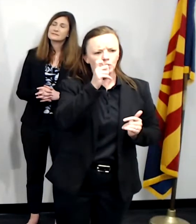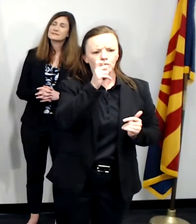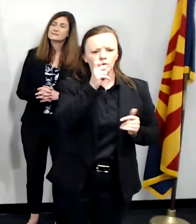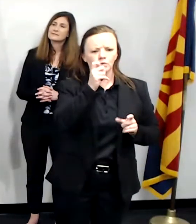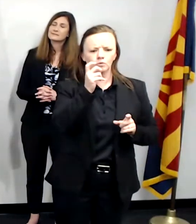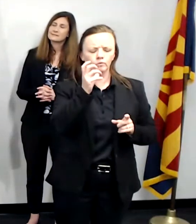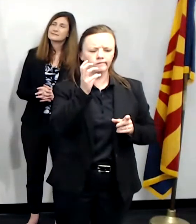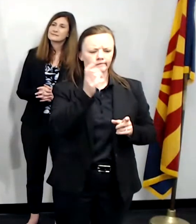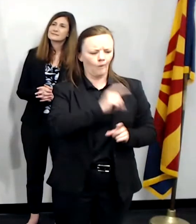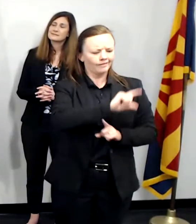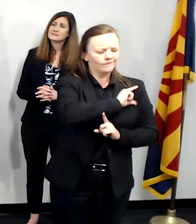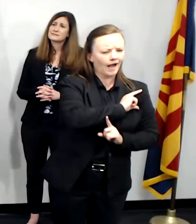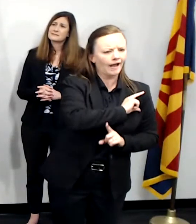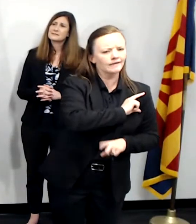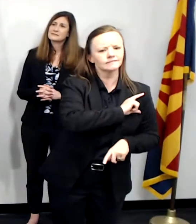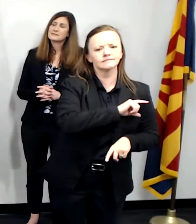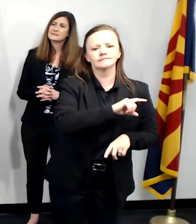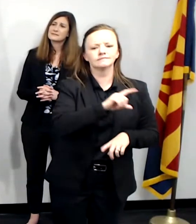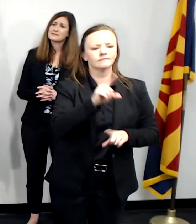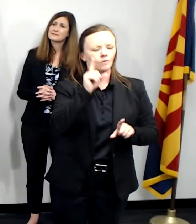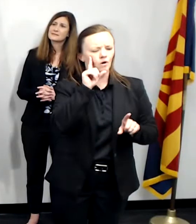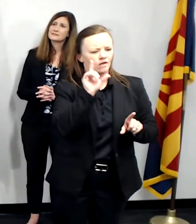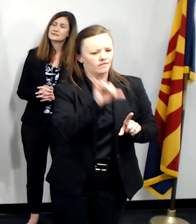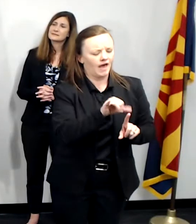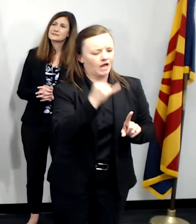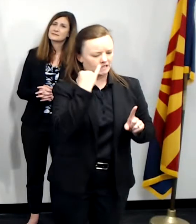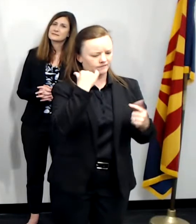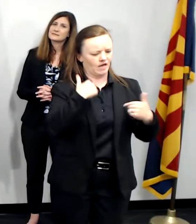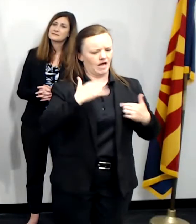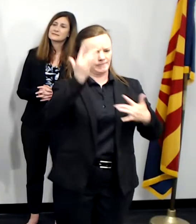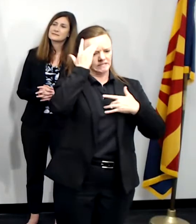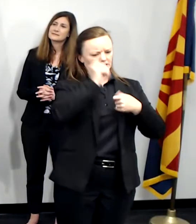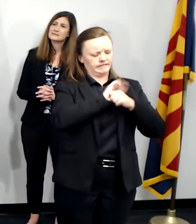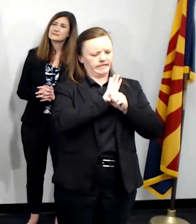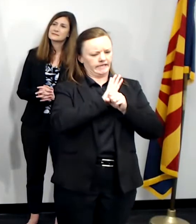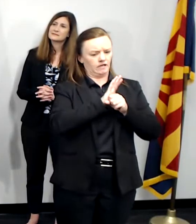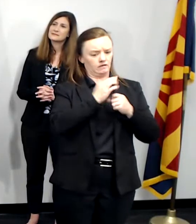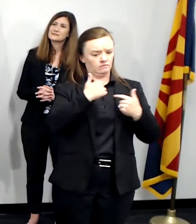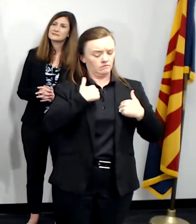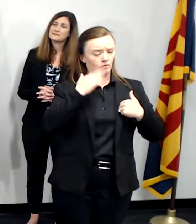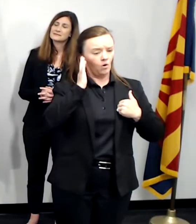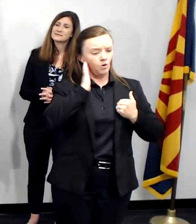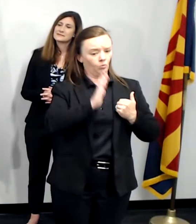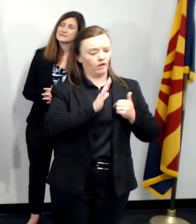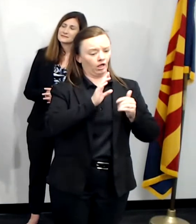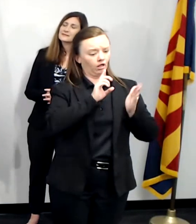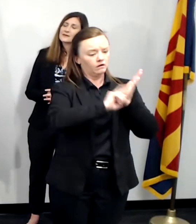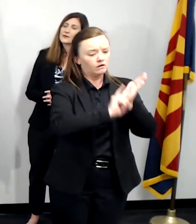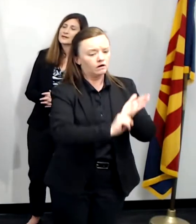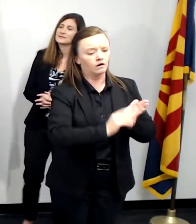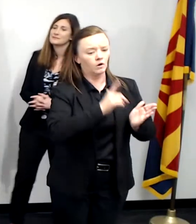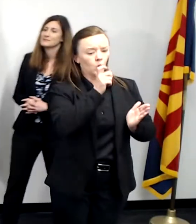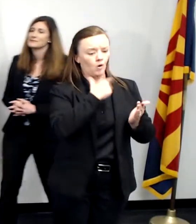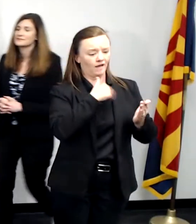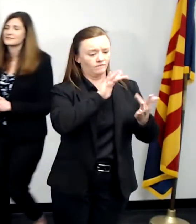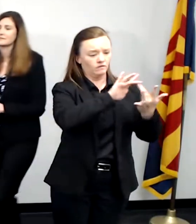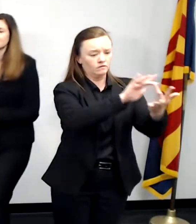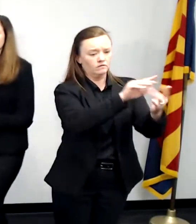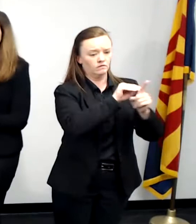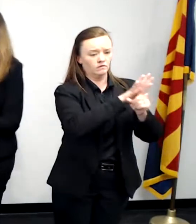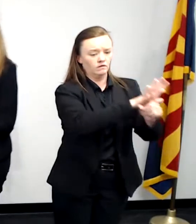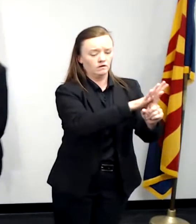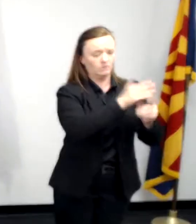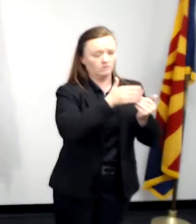qualifies for contact tracing situations, I guess. Yeah. I will let Dr. Sunenshine answer that.